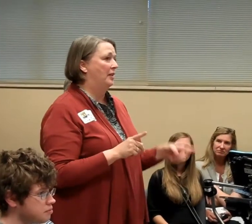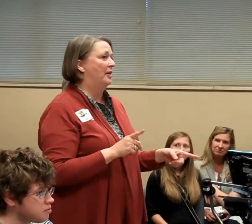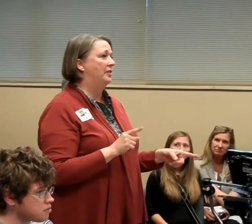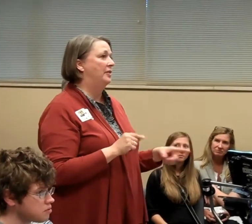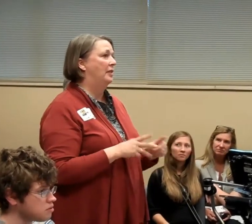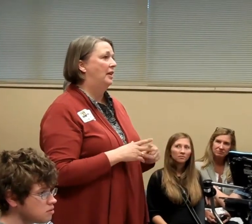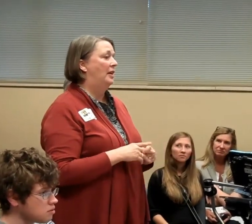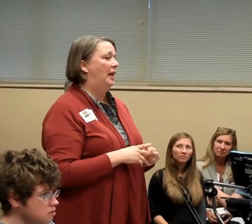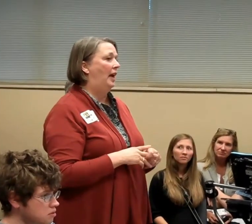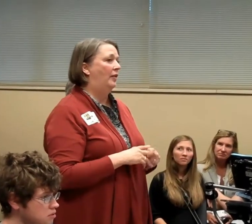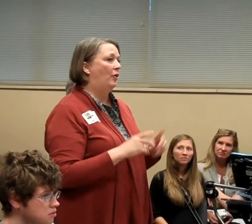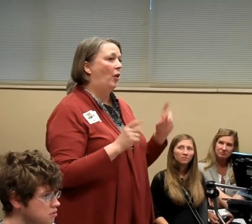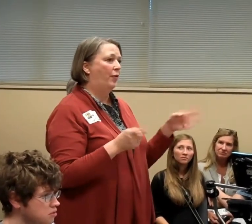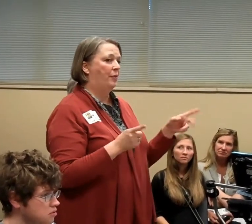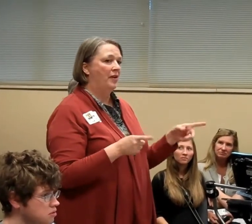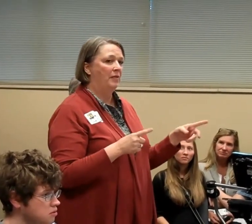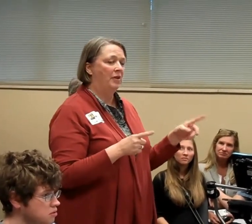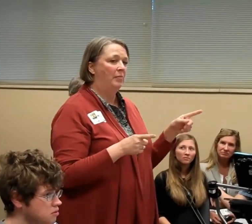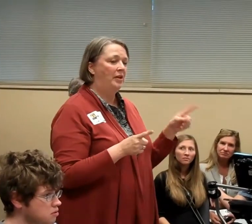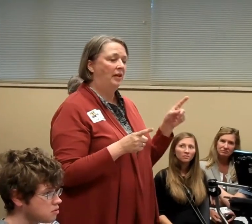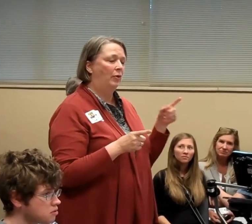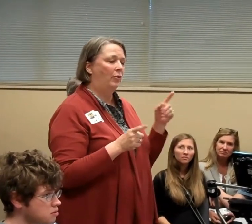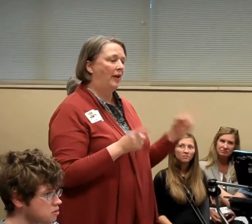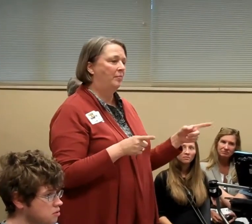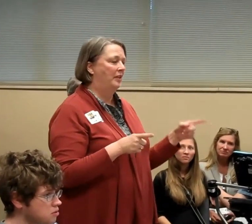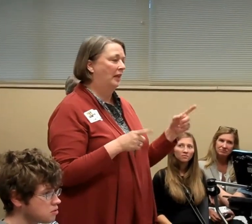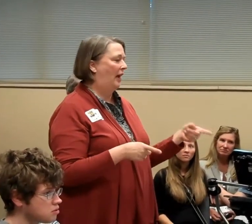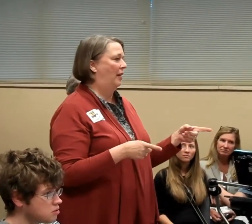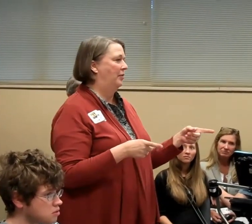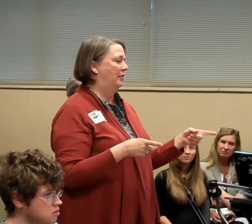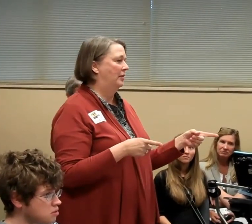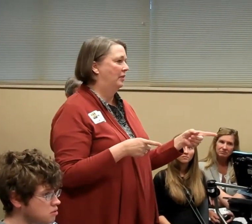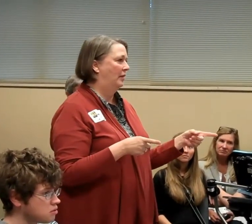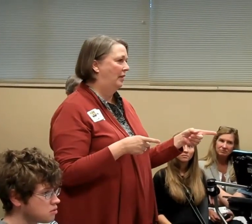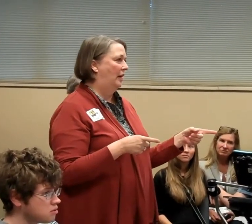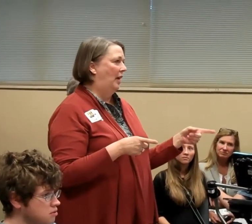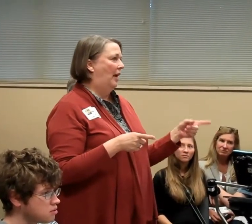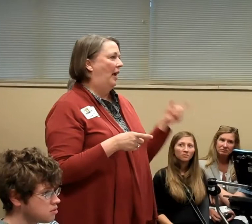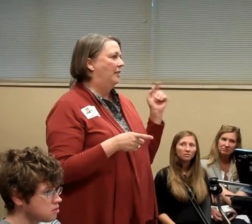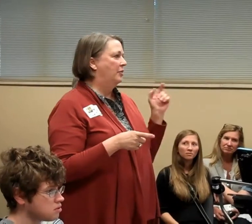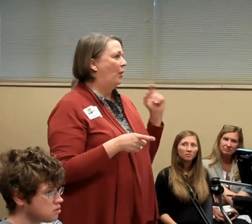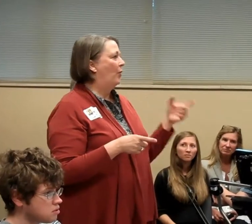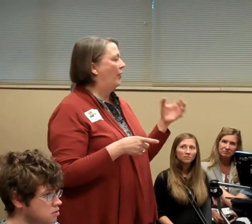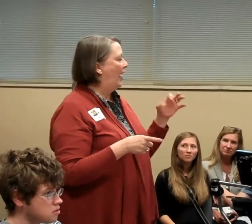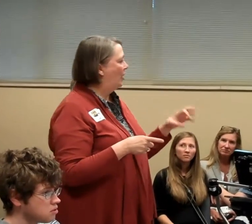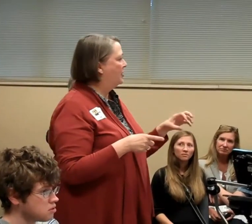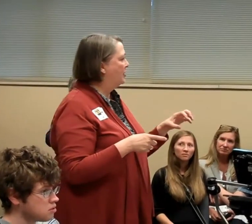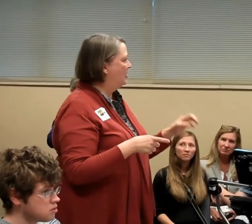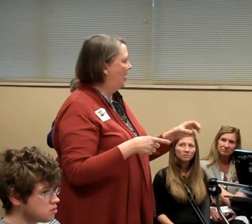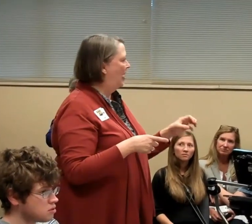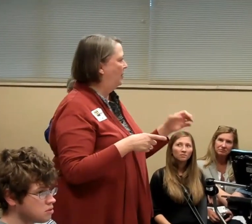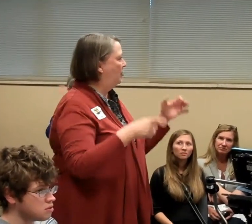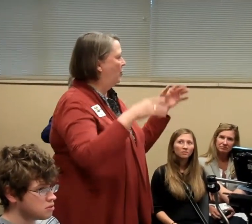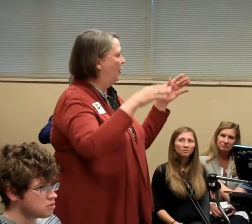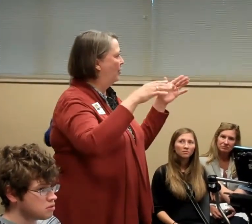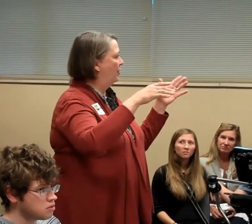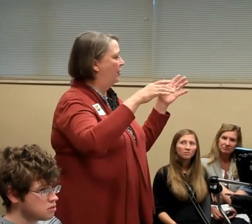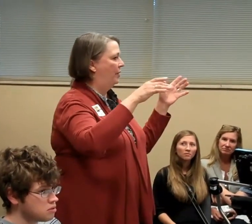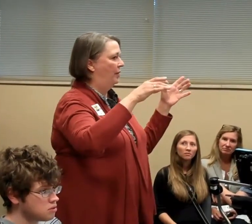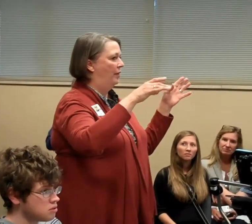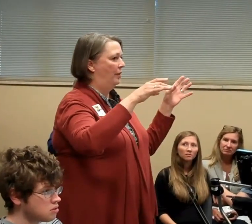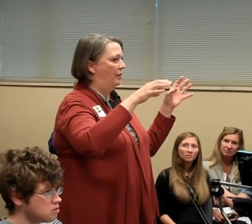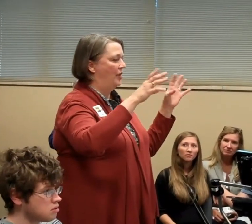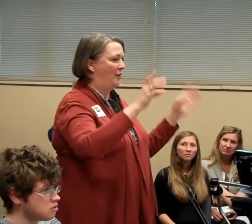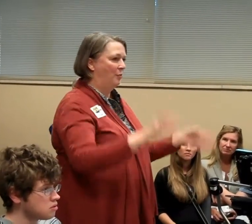with disabilities, and all 3 of them can be incredibly loud. And so the house is designed